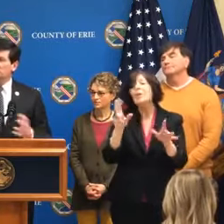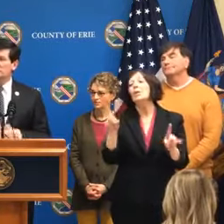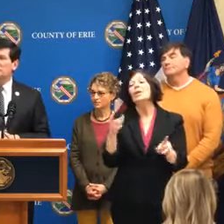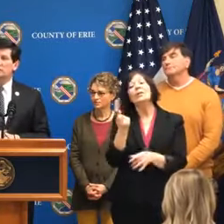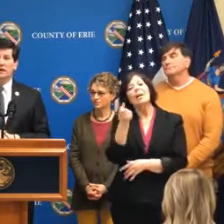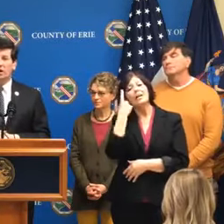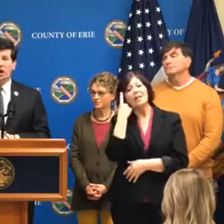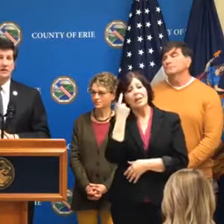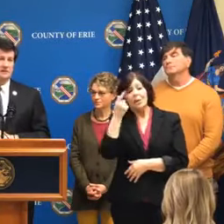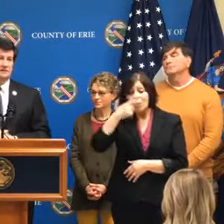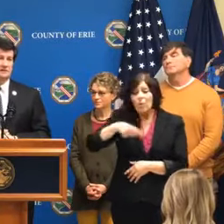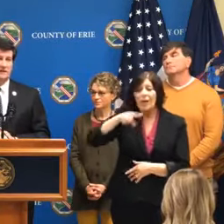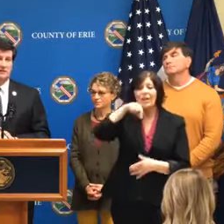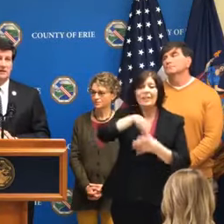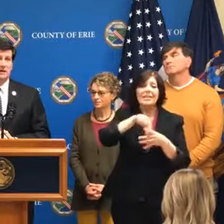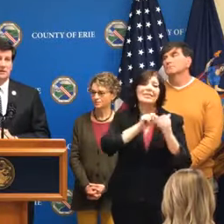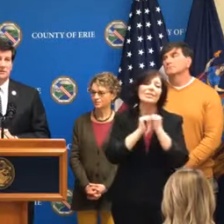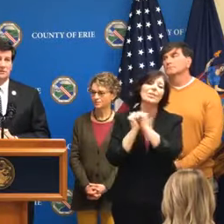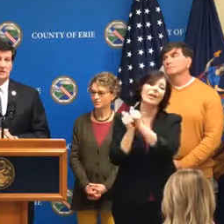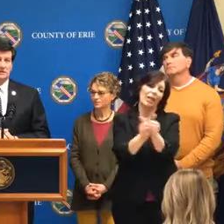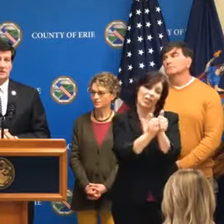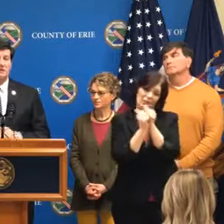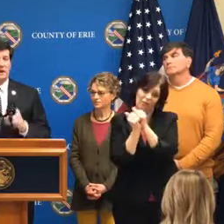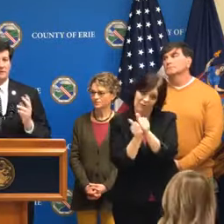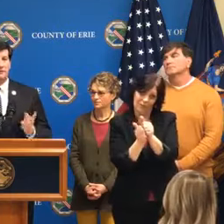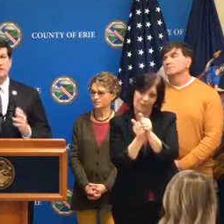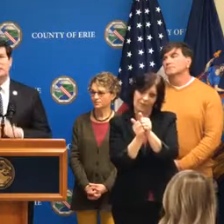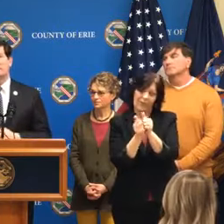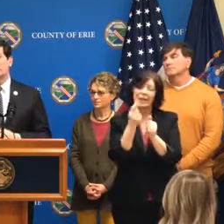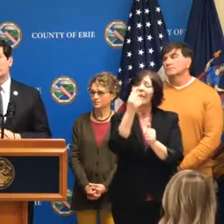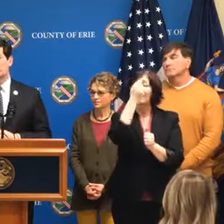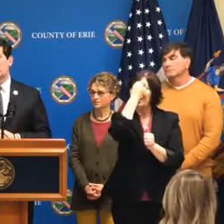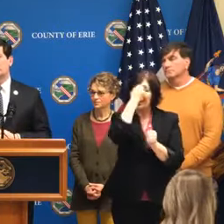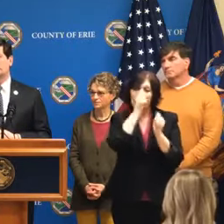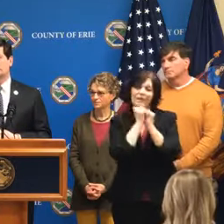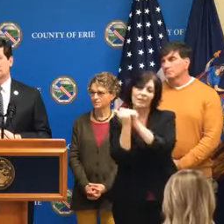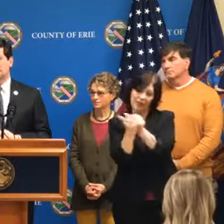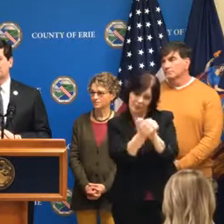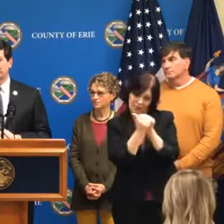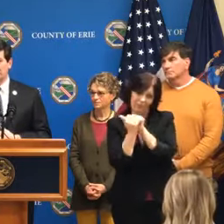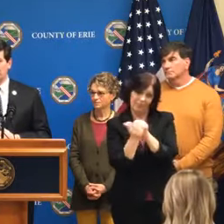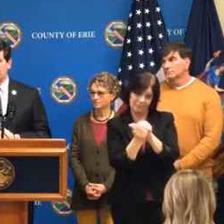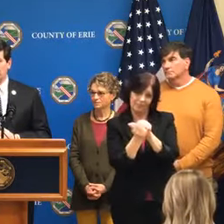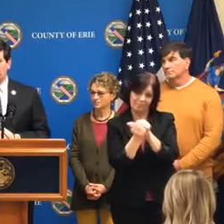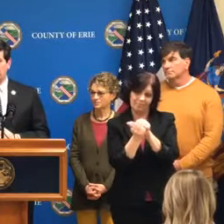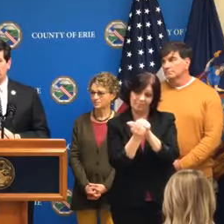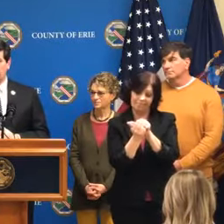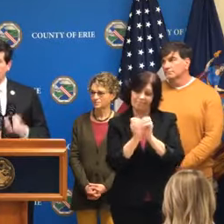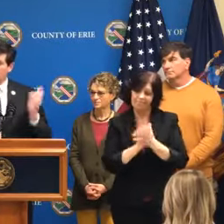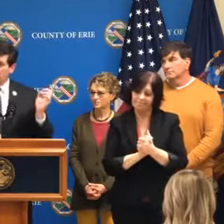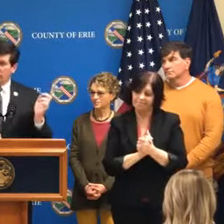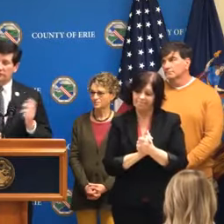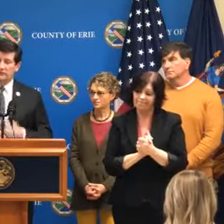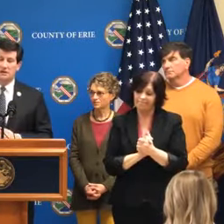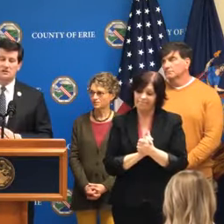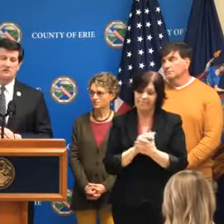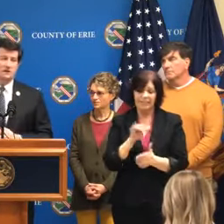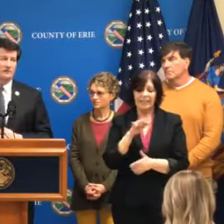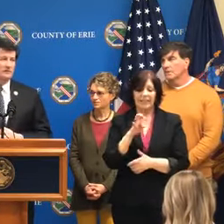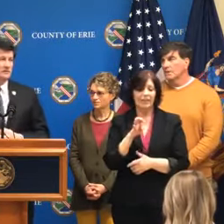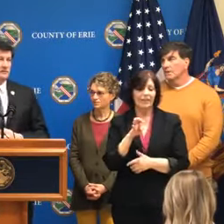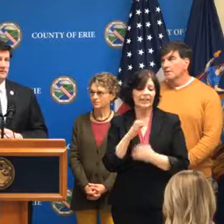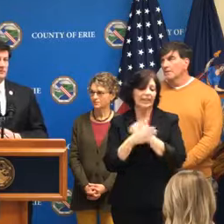to understand we are all in this together, which means we have to think that way, that we're all in this together. We have from the Erie County